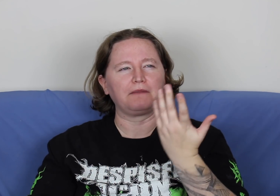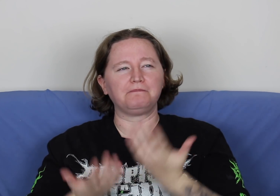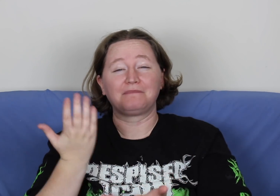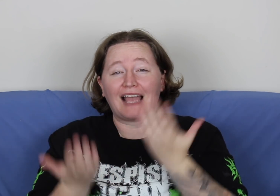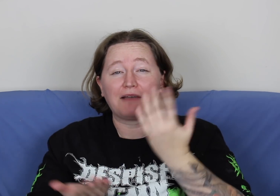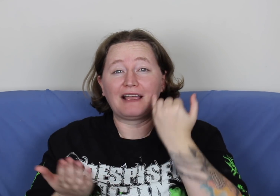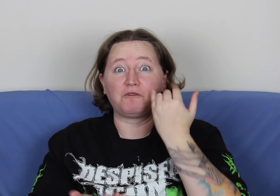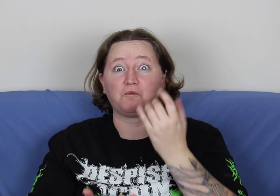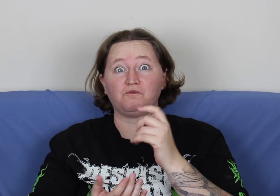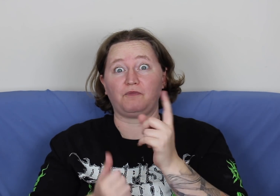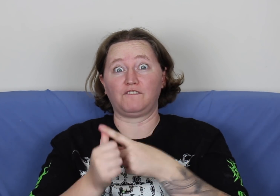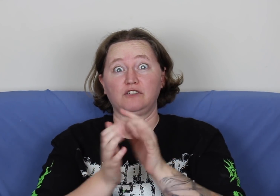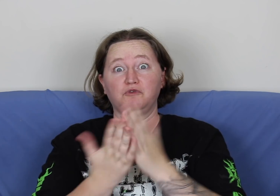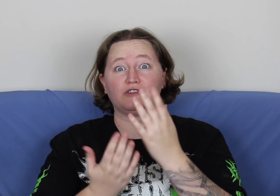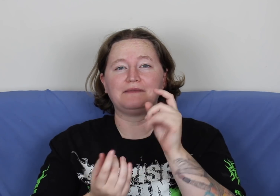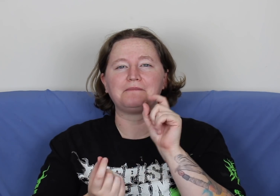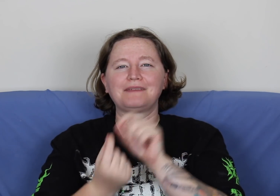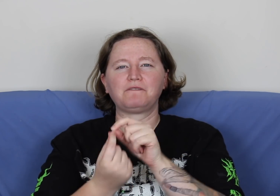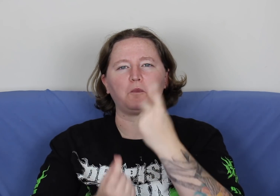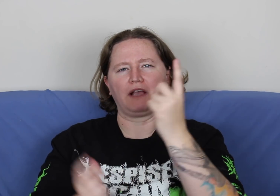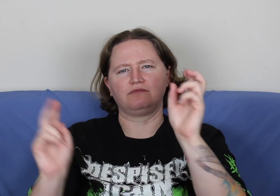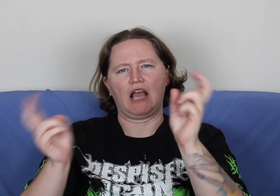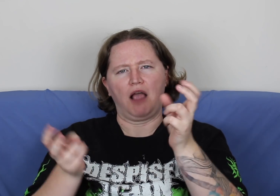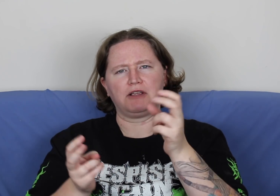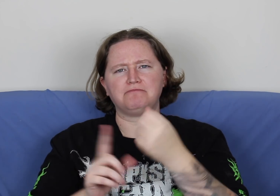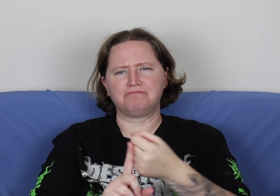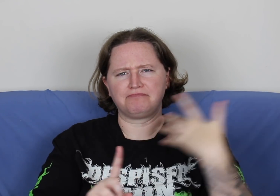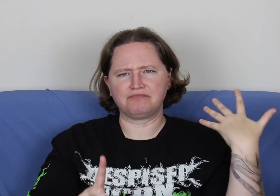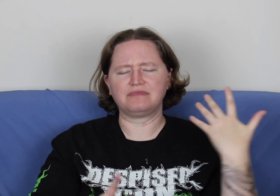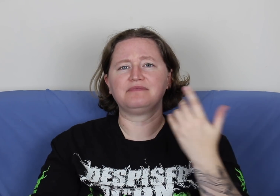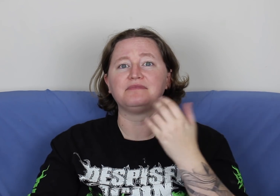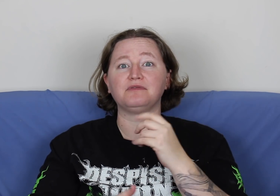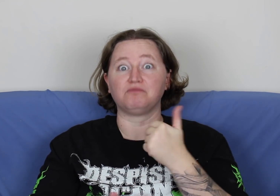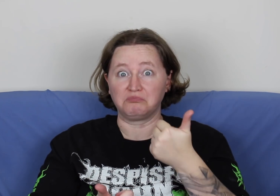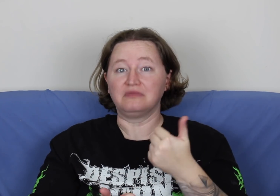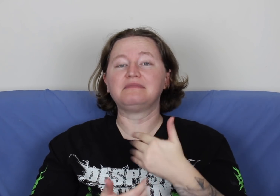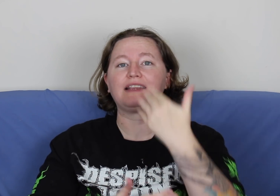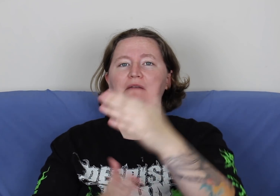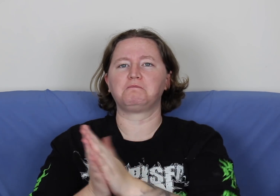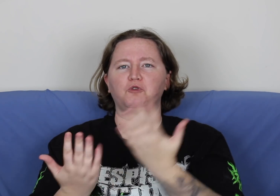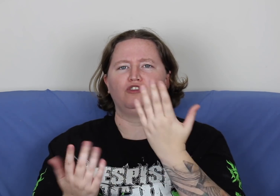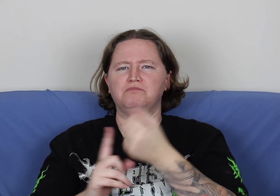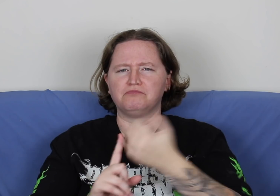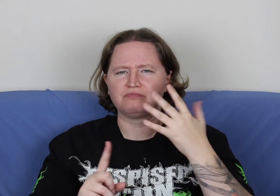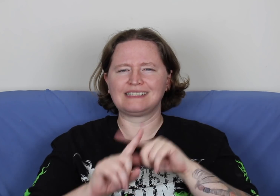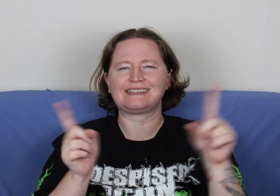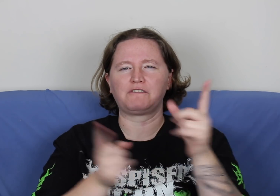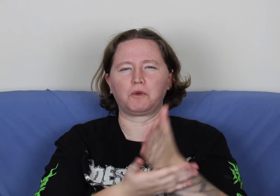more in depth about the topics. Maybe the first book could be one specific topic, and then she could have gone into a